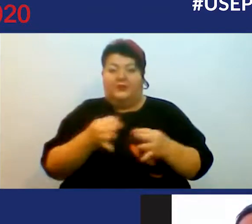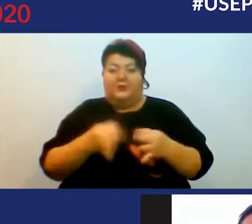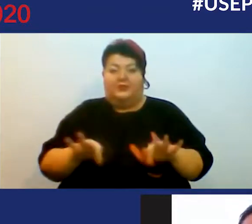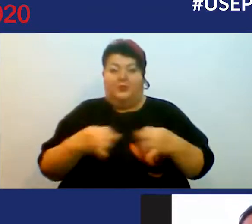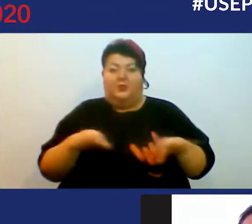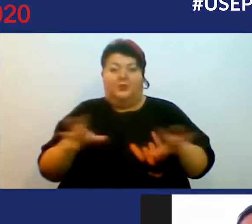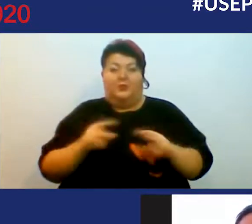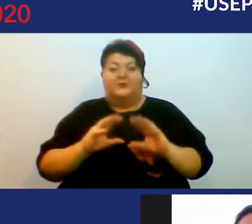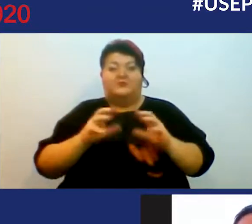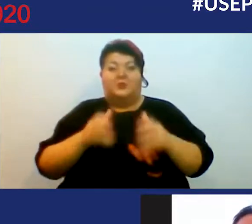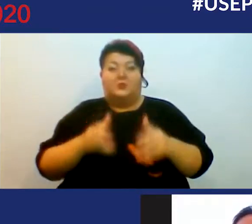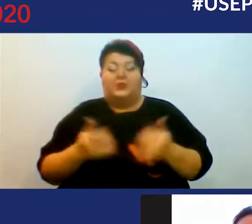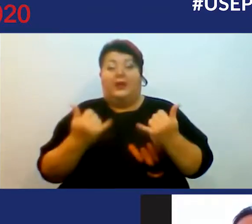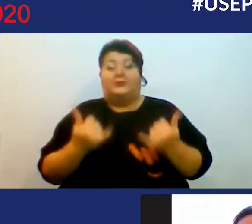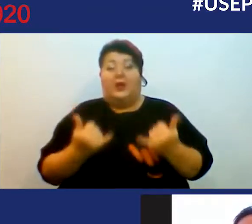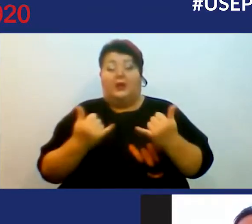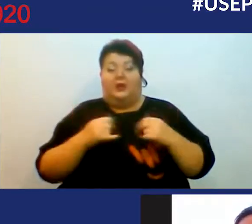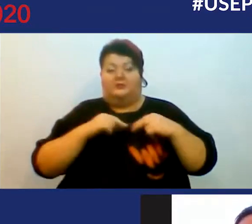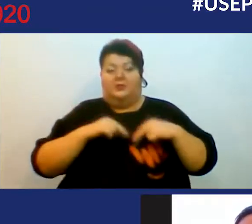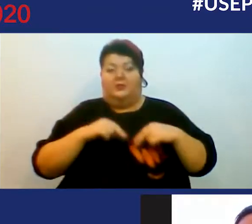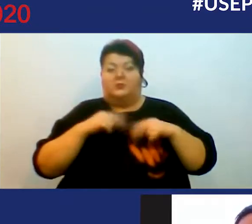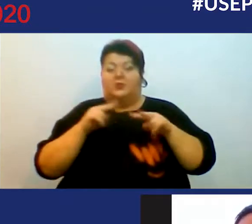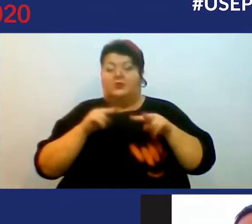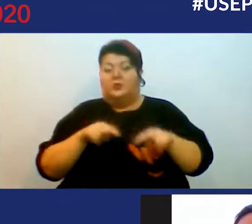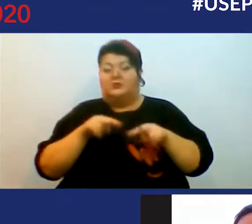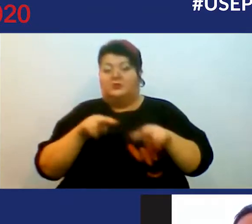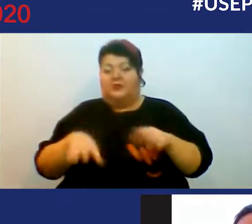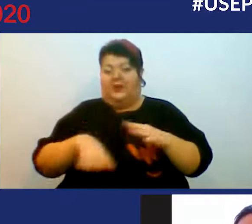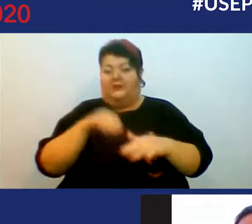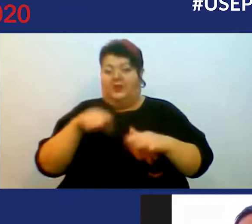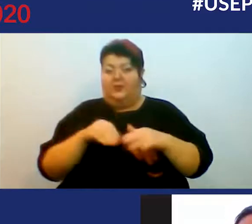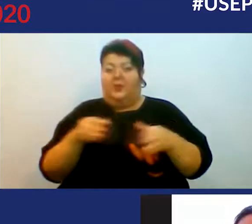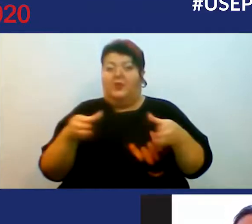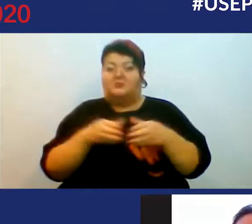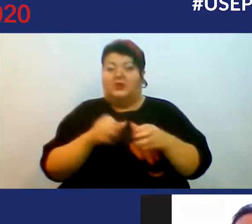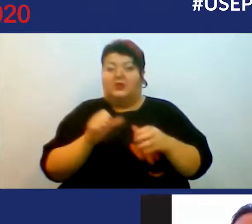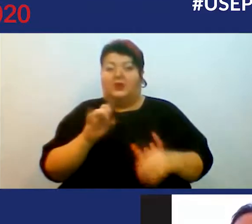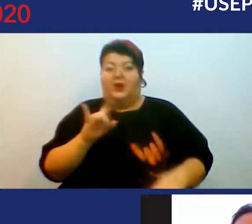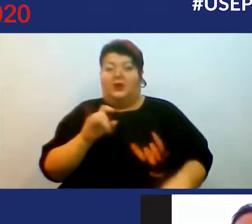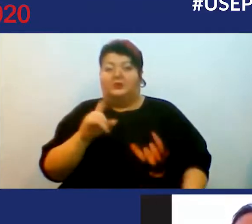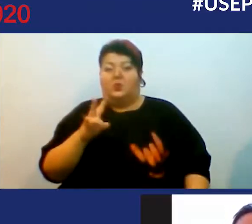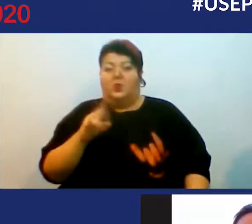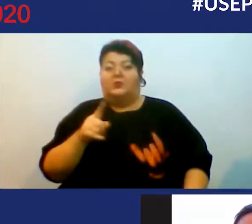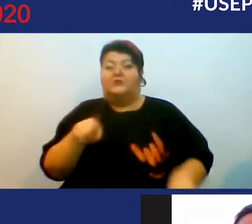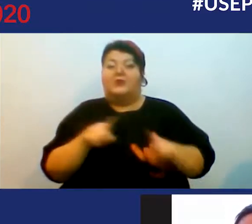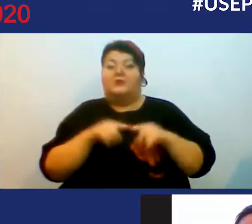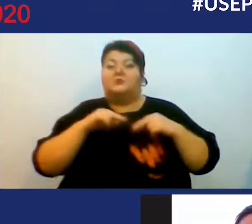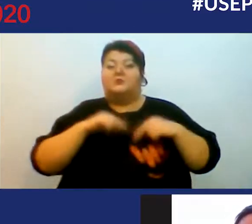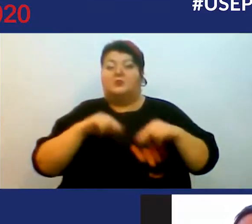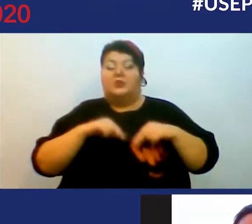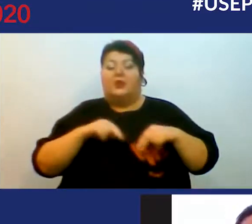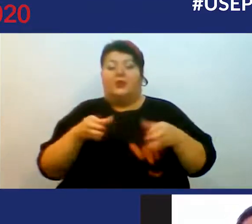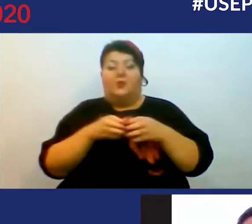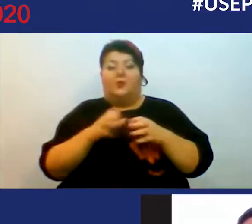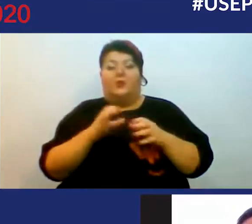an election observer in Arizona. She also has worked both with social media companies and social